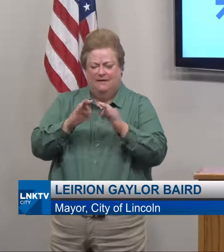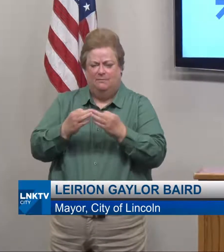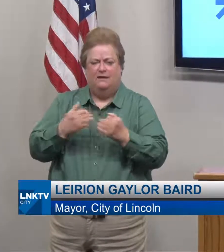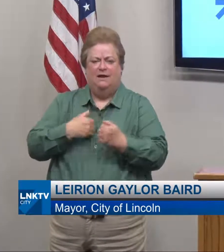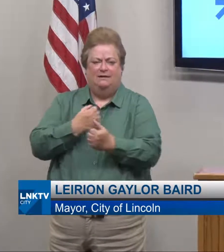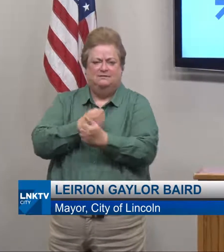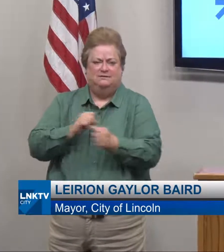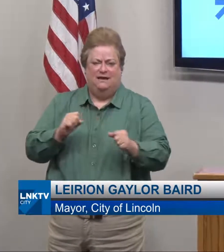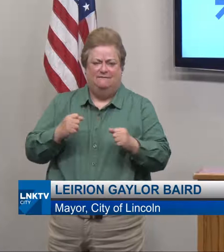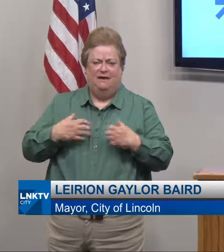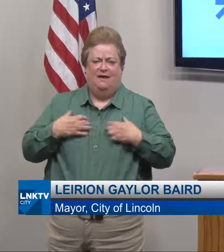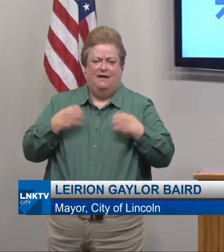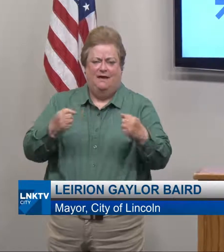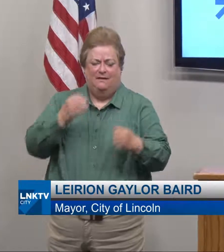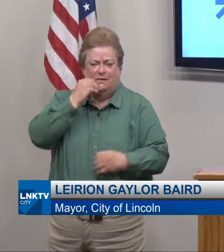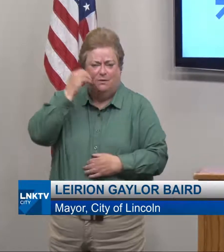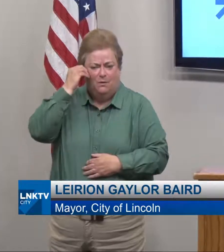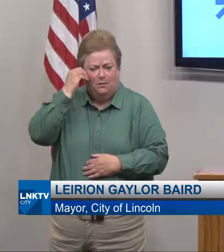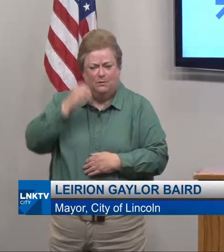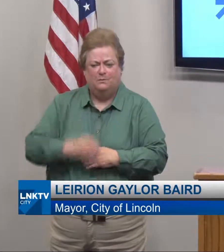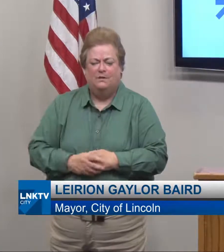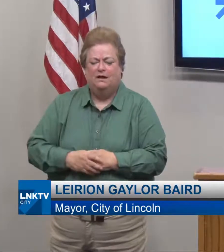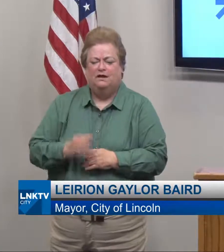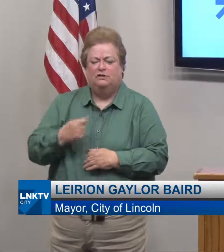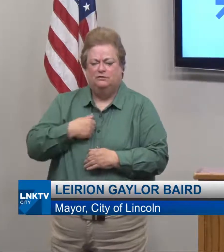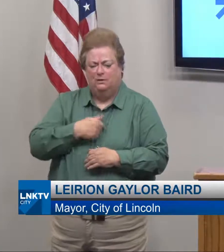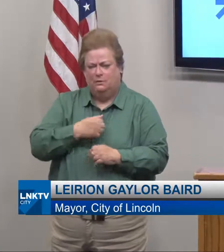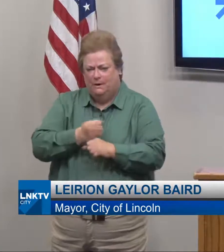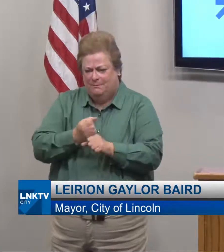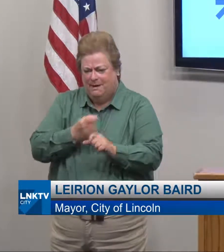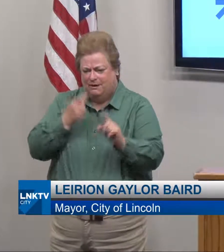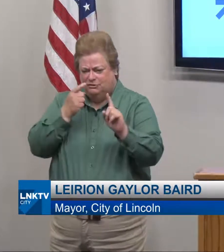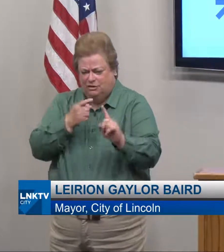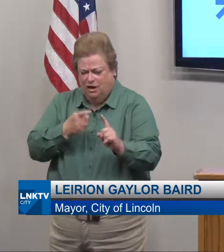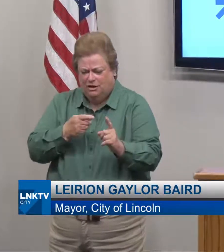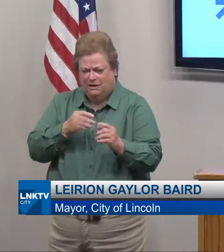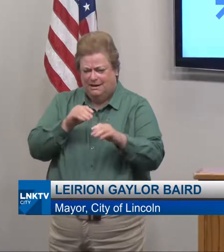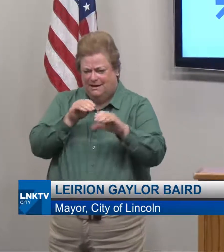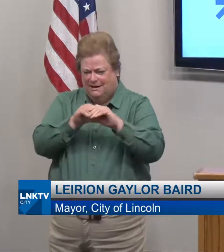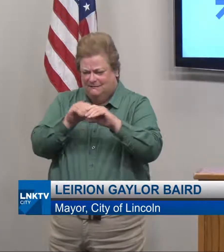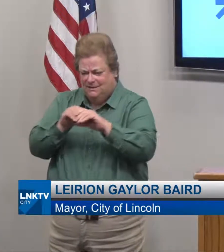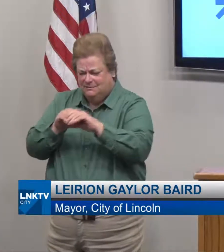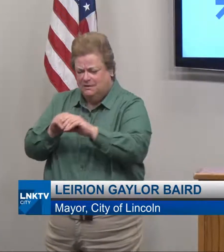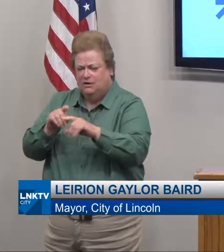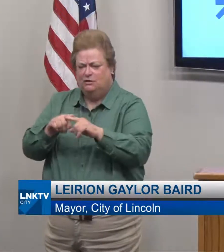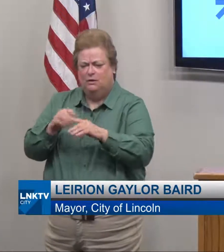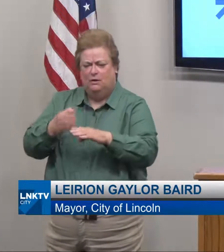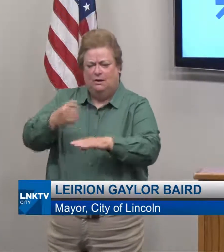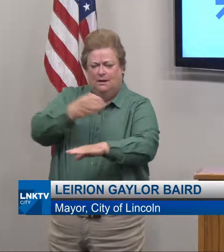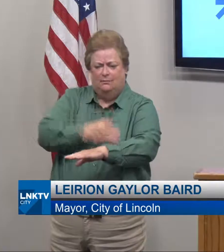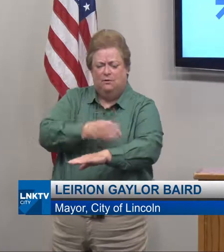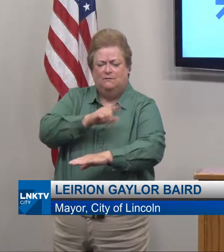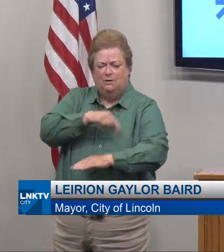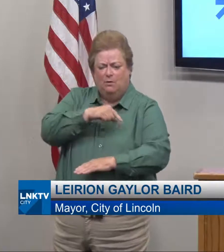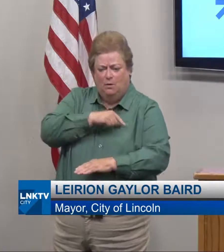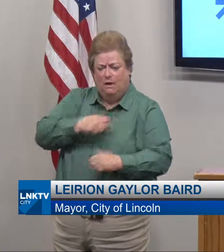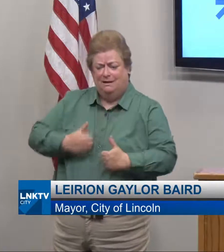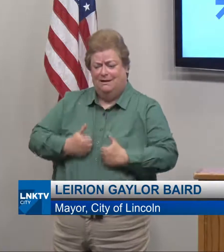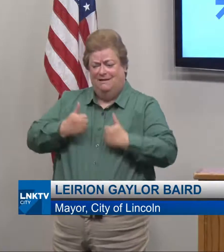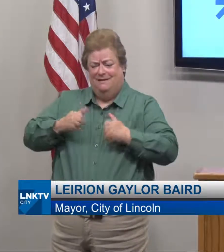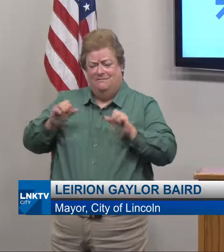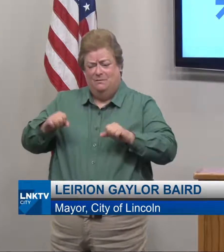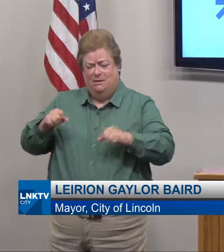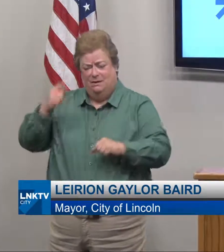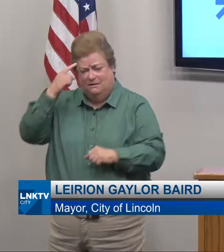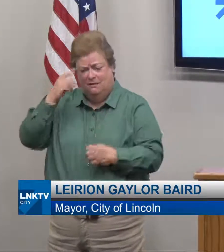home. This requires making targeted investments to improve the quality and livability of our city's oldest homes,